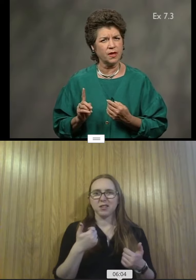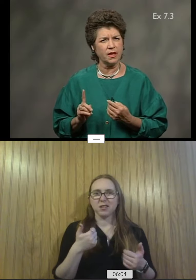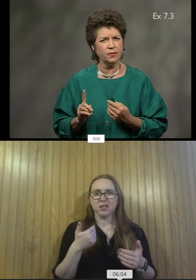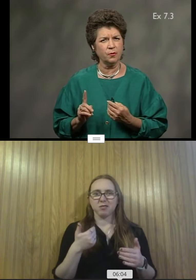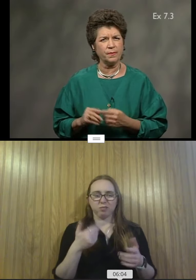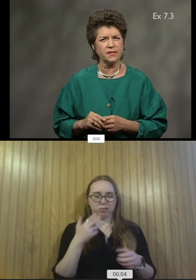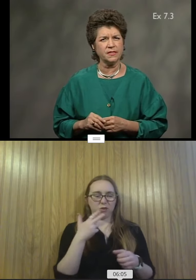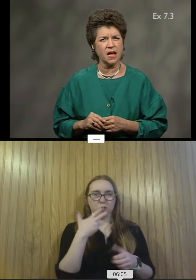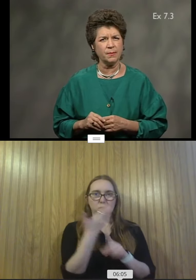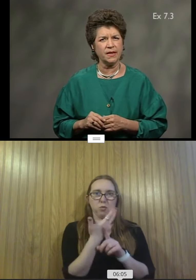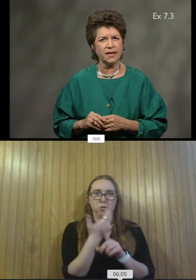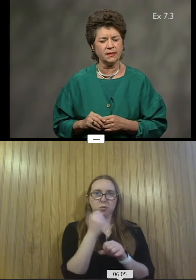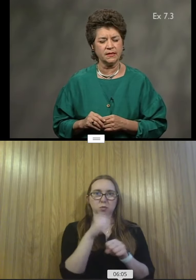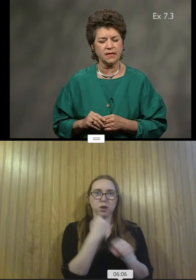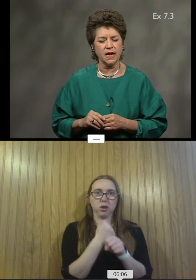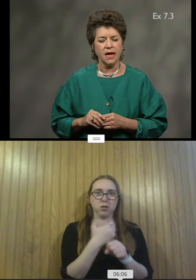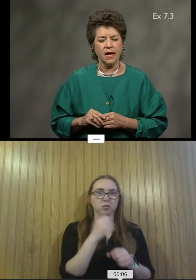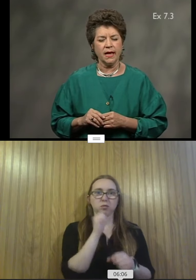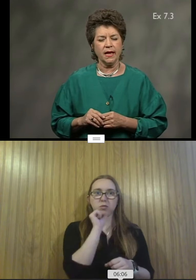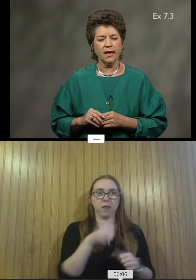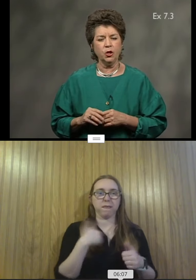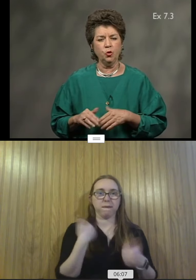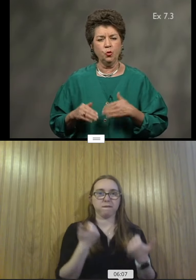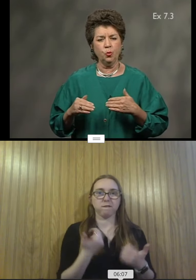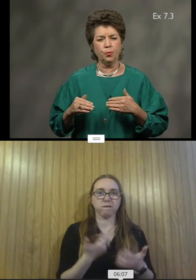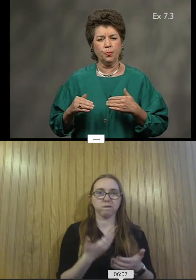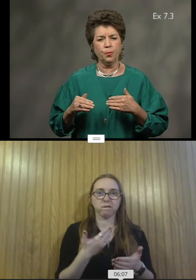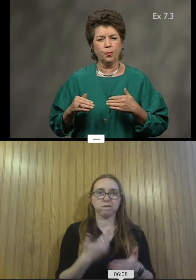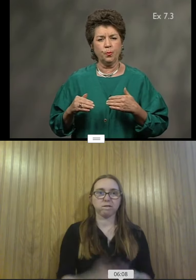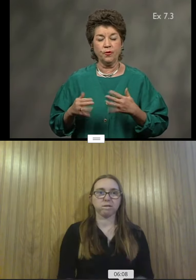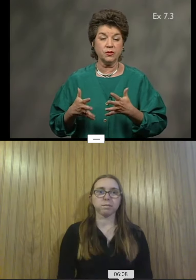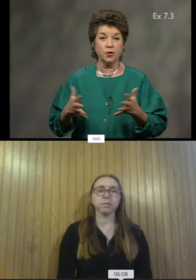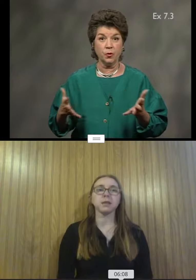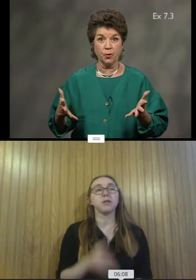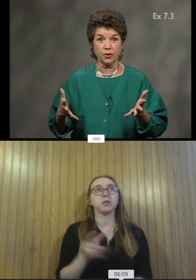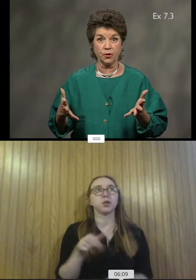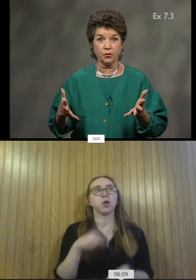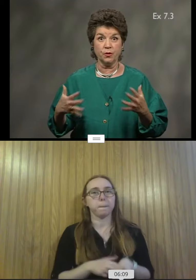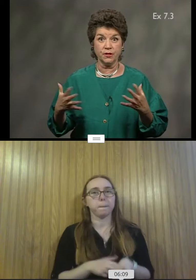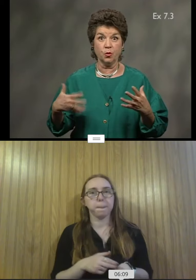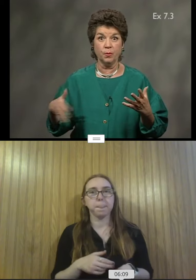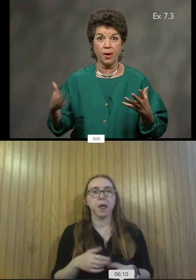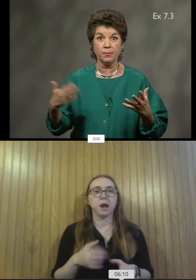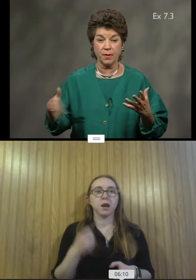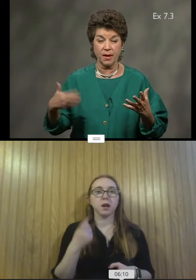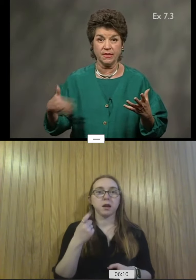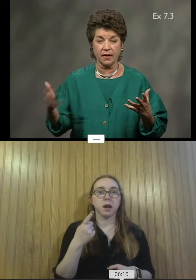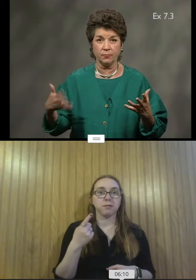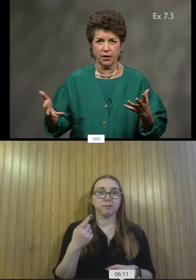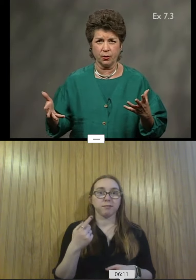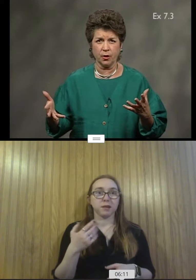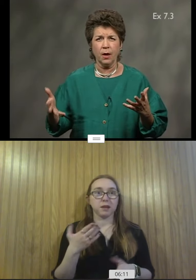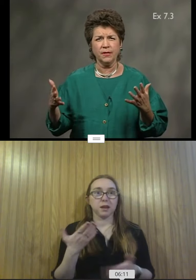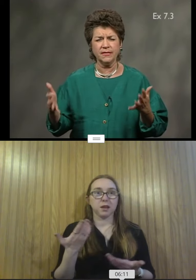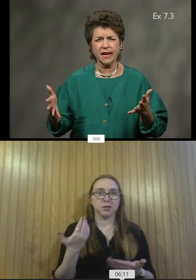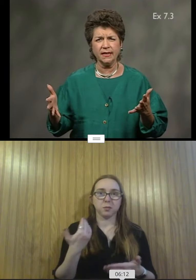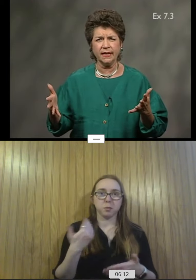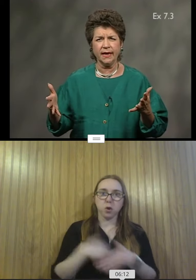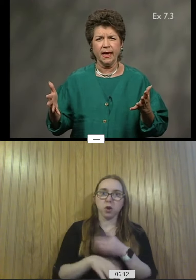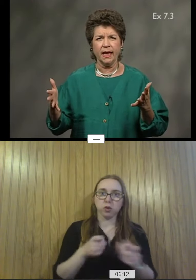unusual thing either at this time in England. You, first of all, no birth control, and so a woman popped babies out every year.